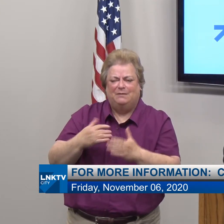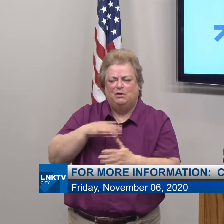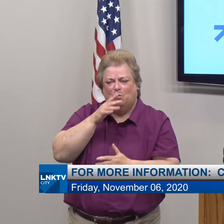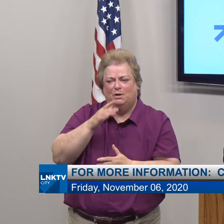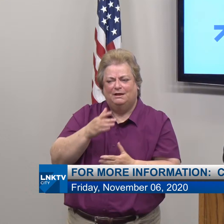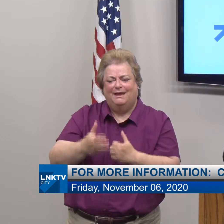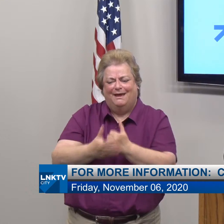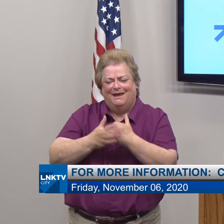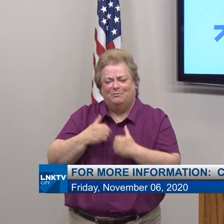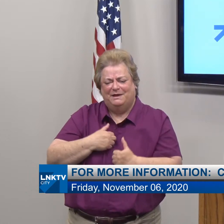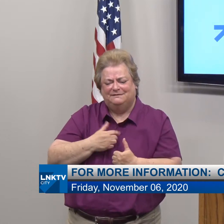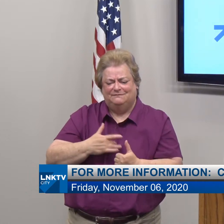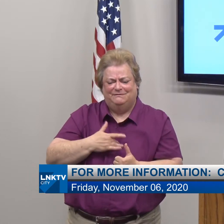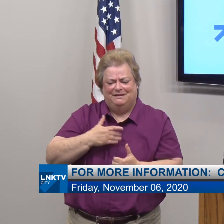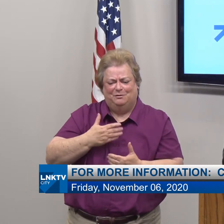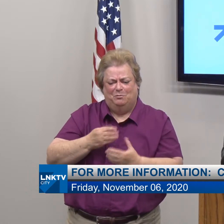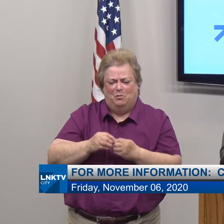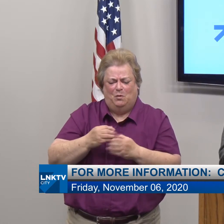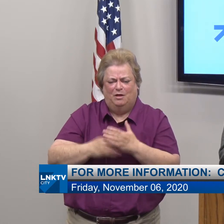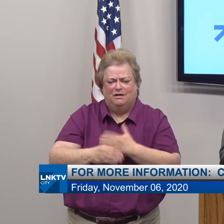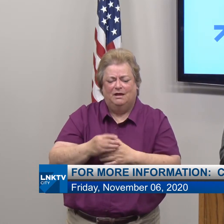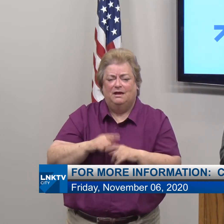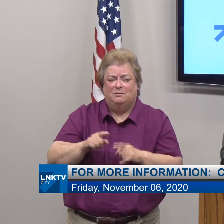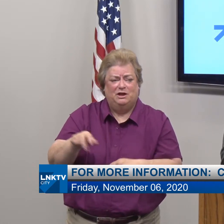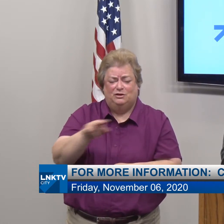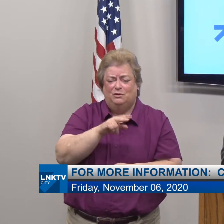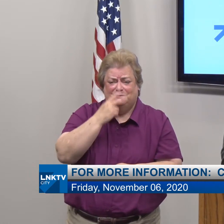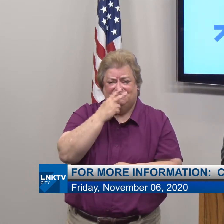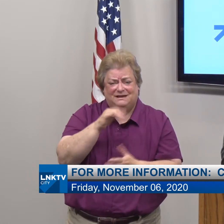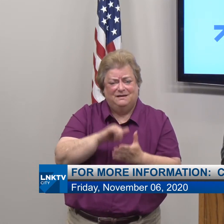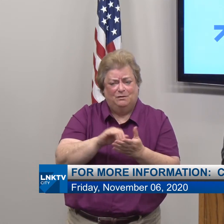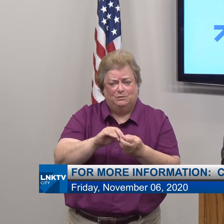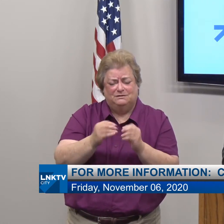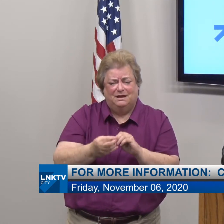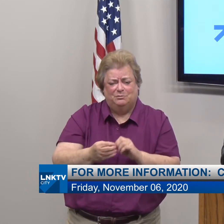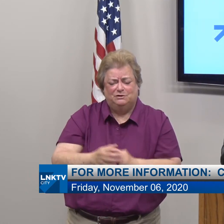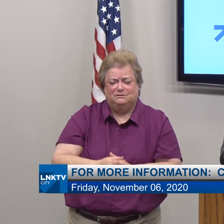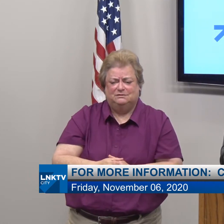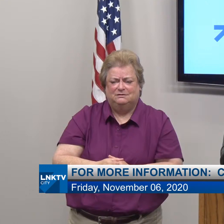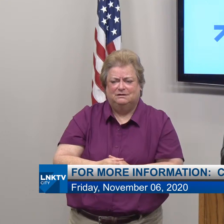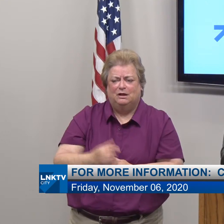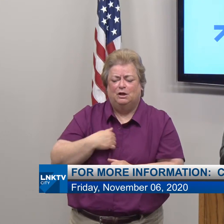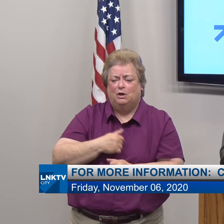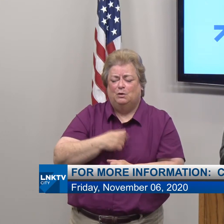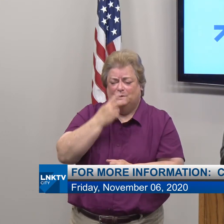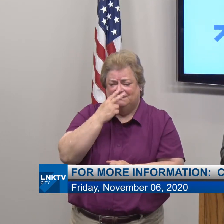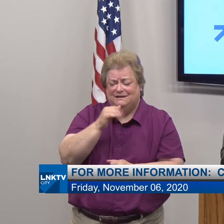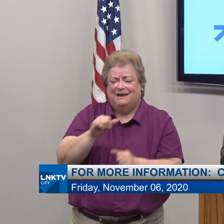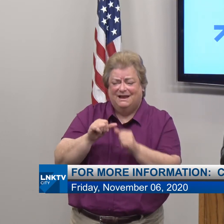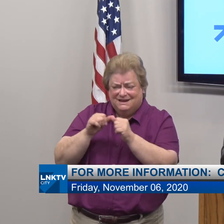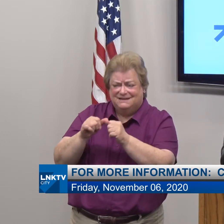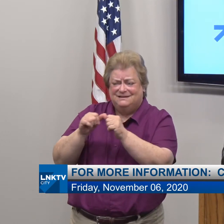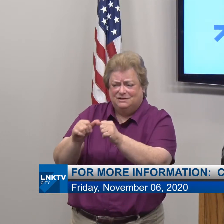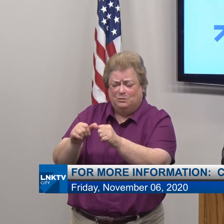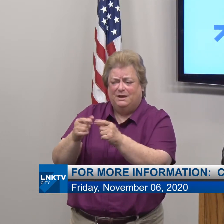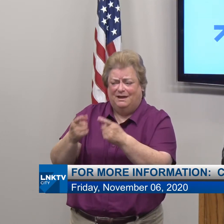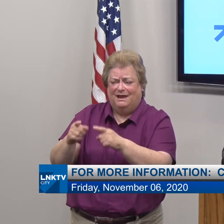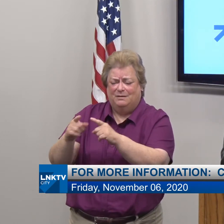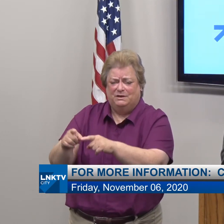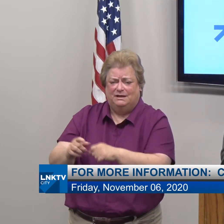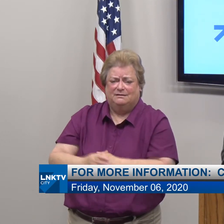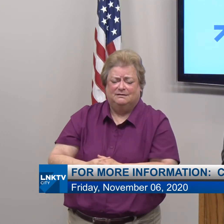But right now, as we look around the state, and you've just seen some of these numbers, what we see is a continuation of this that creates a real